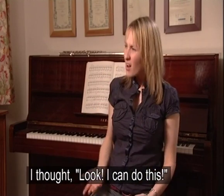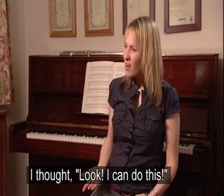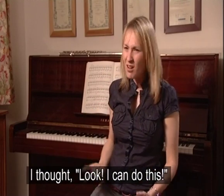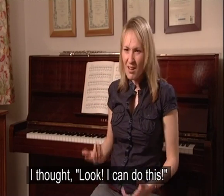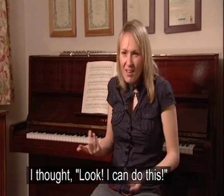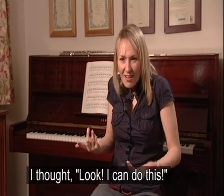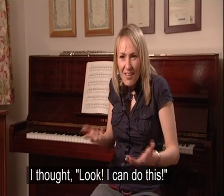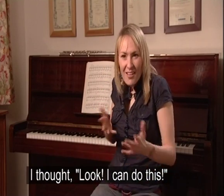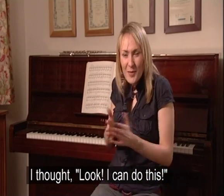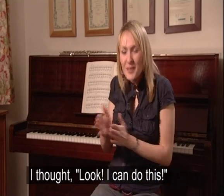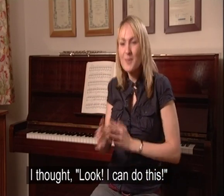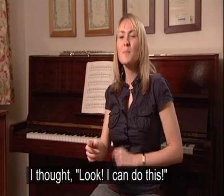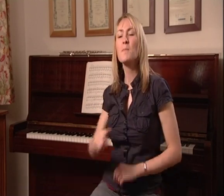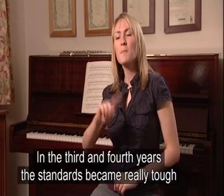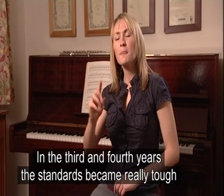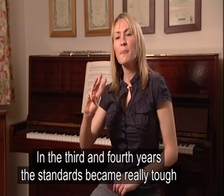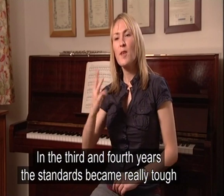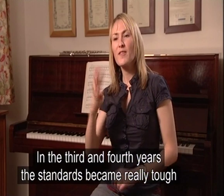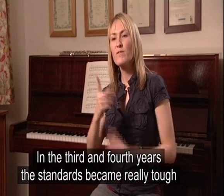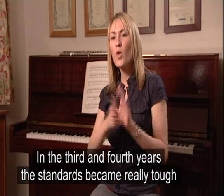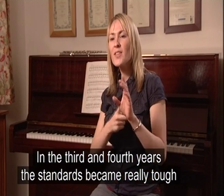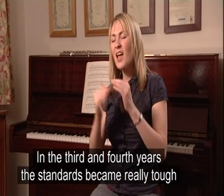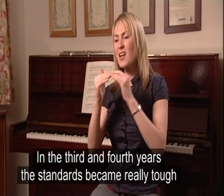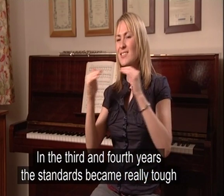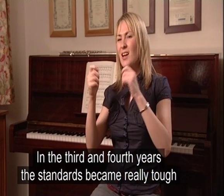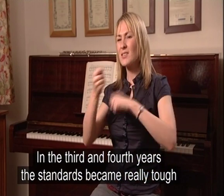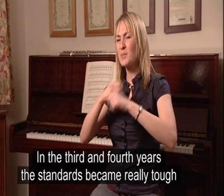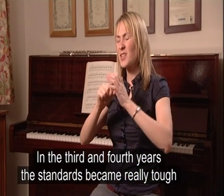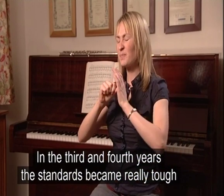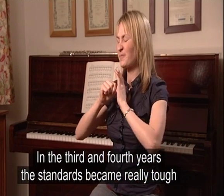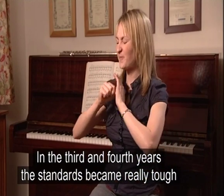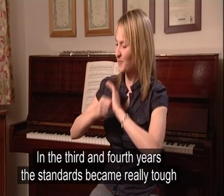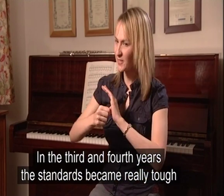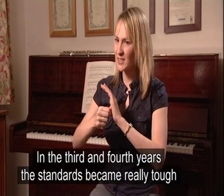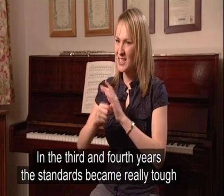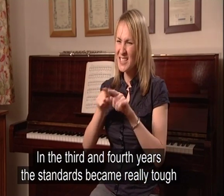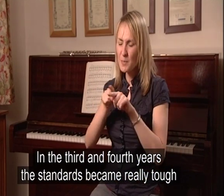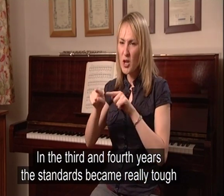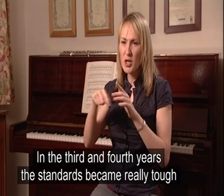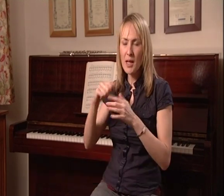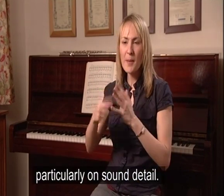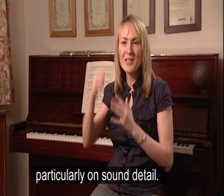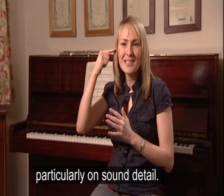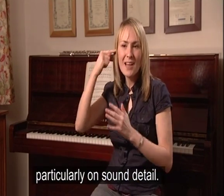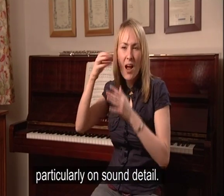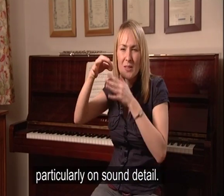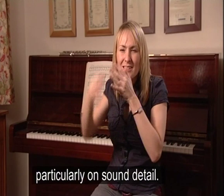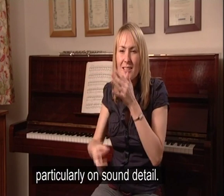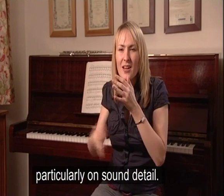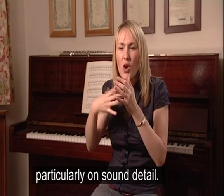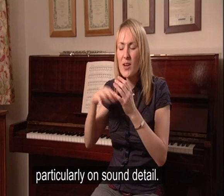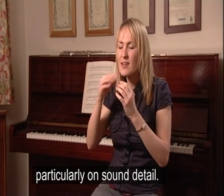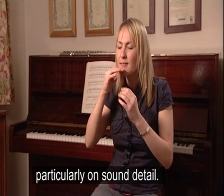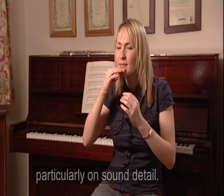I thought, look, I can do this. In the third and fourth years, the standards became really tough, particularly on stale